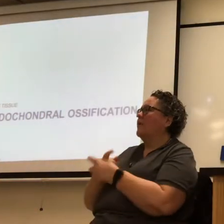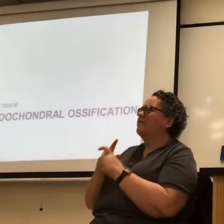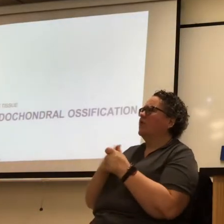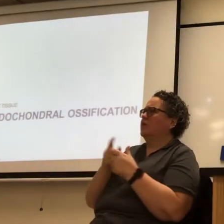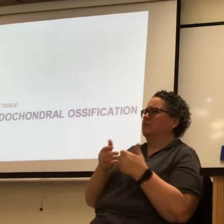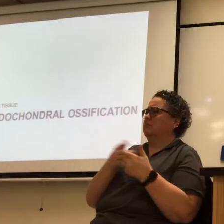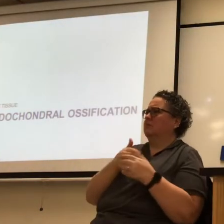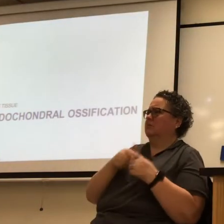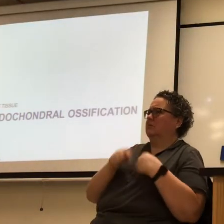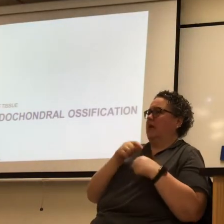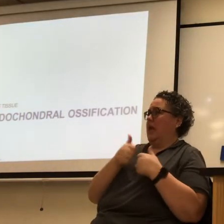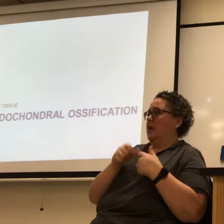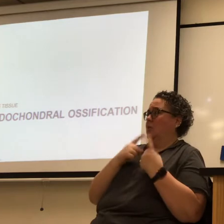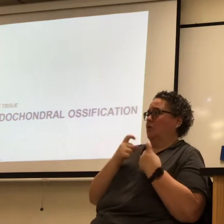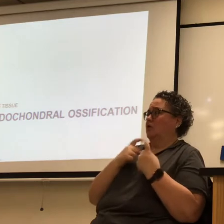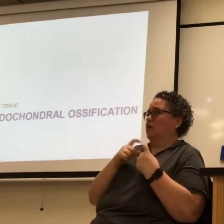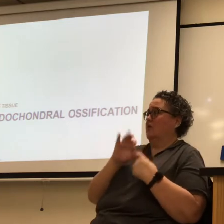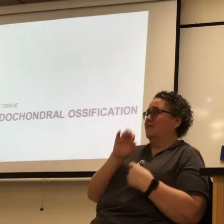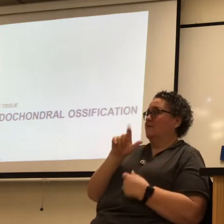one?